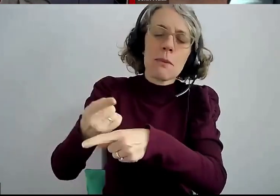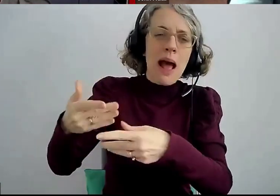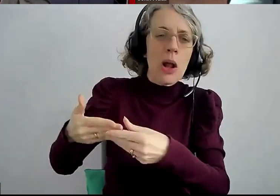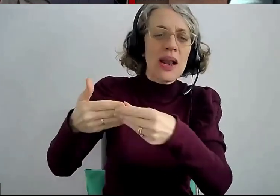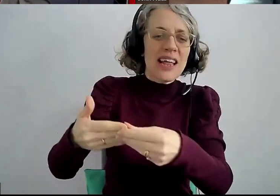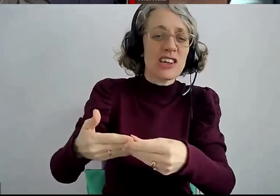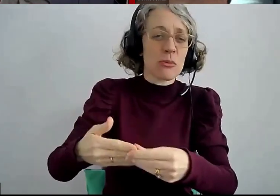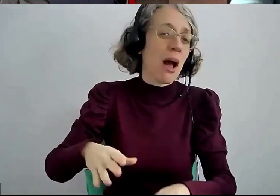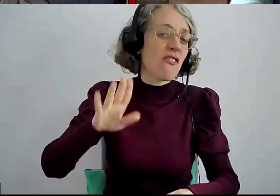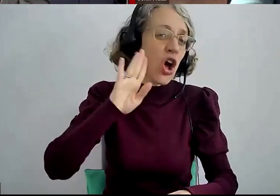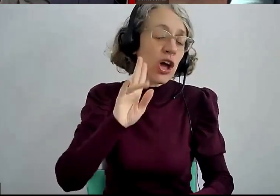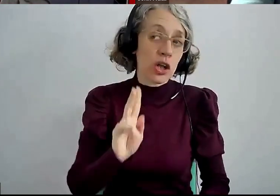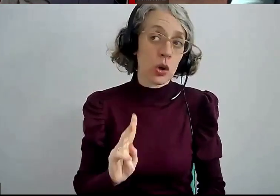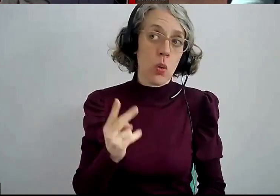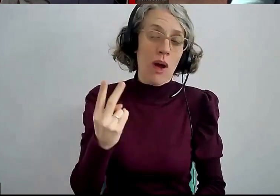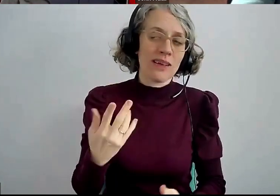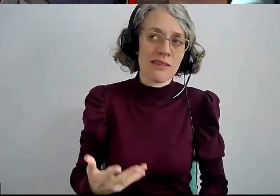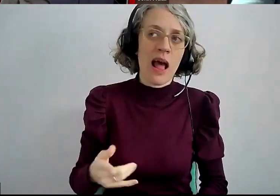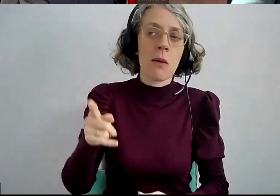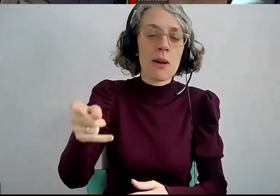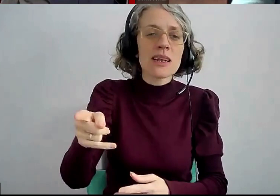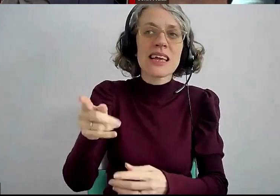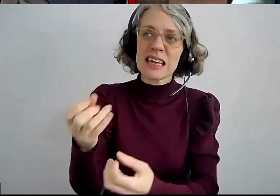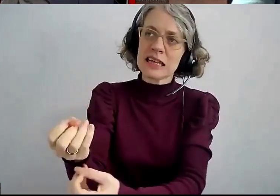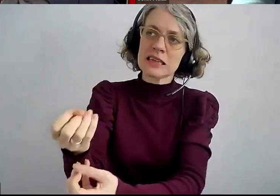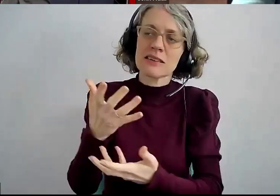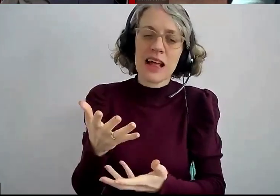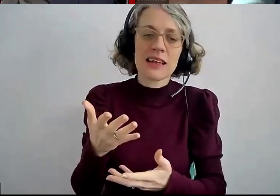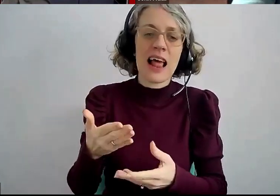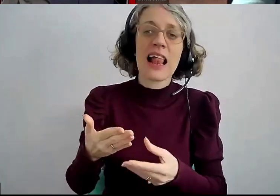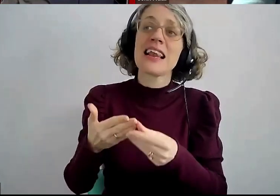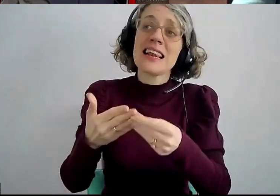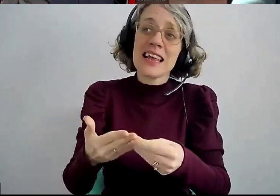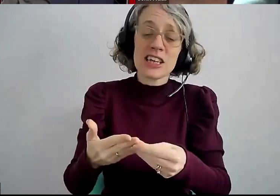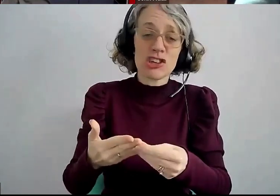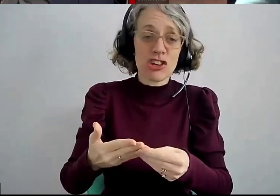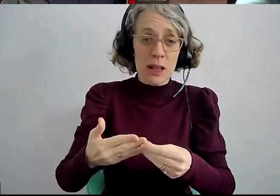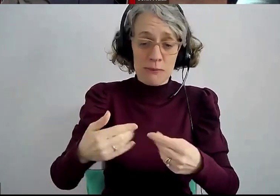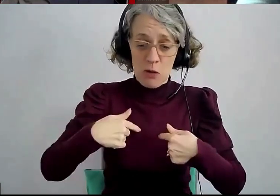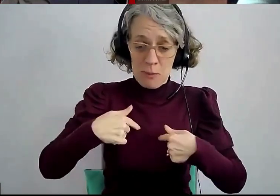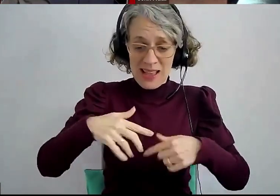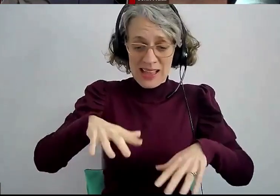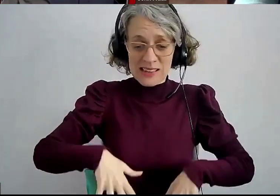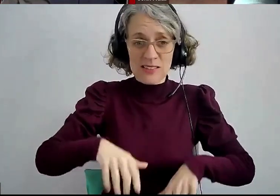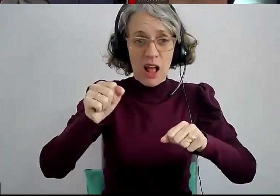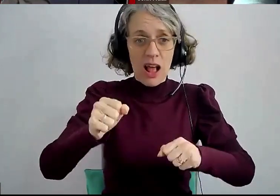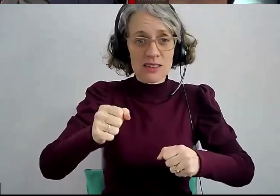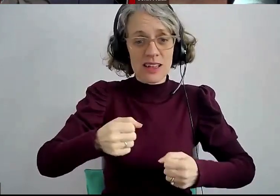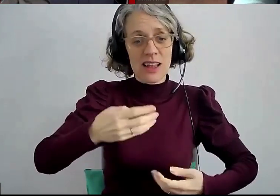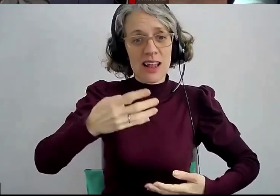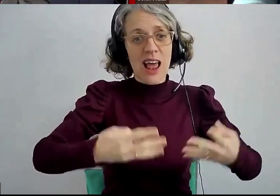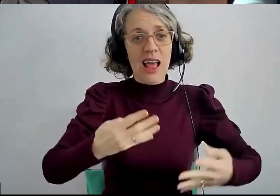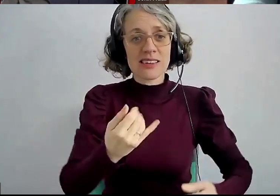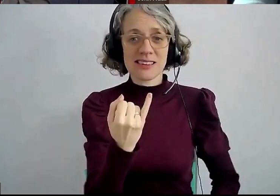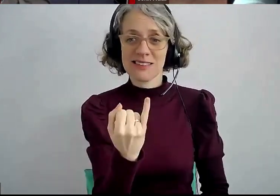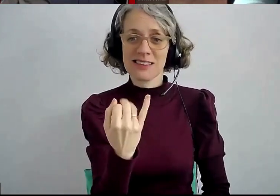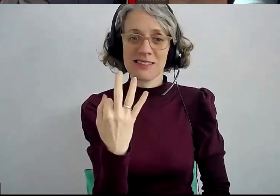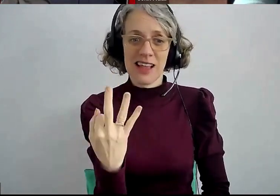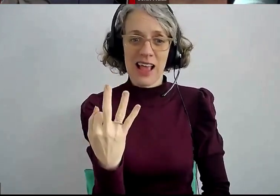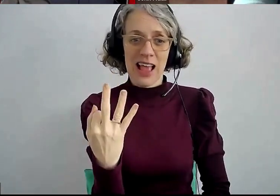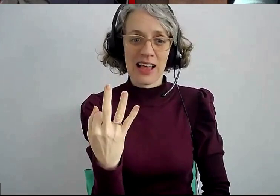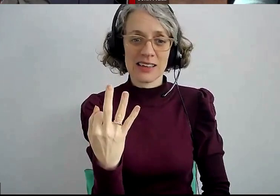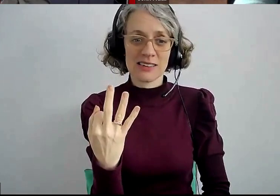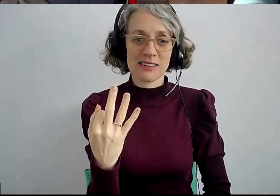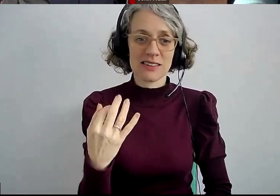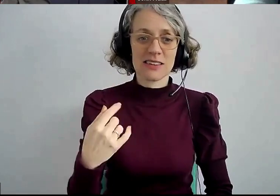him twice. He said, leadership for me began in 1968 when I was taught 3